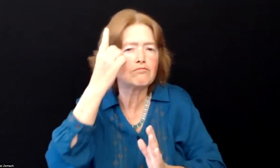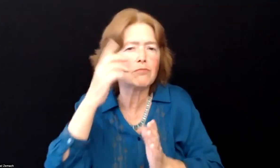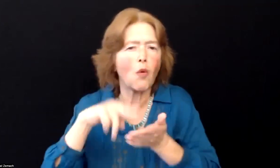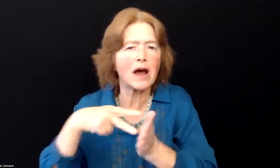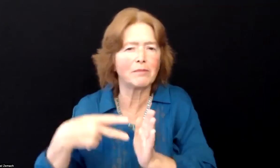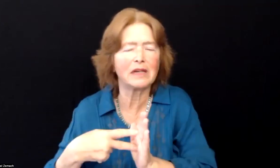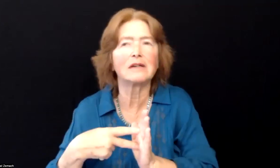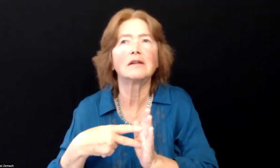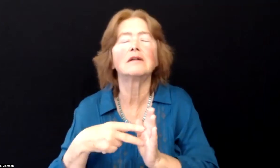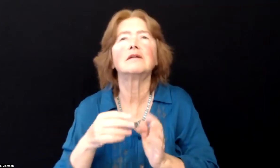understand what I mean.